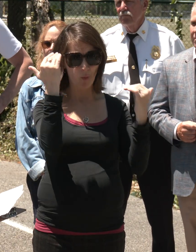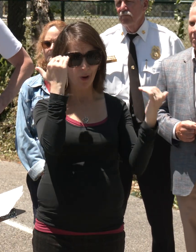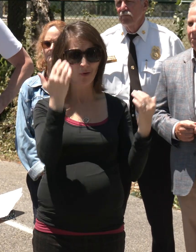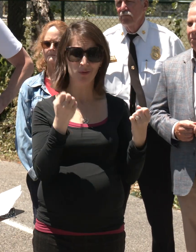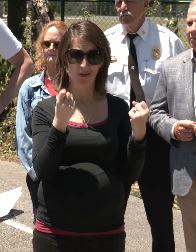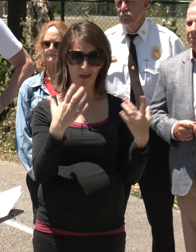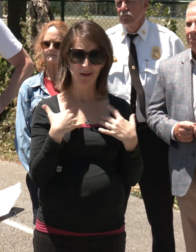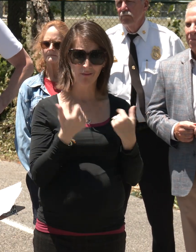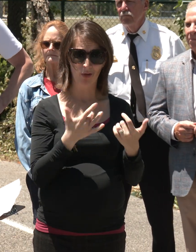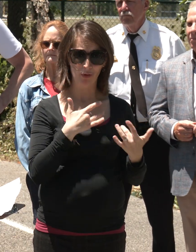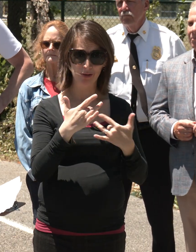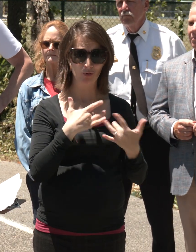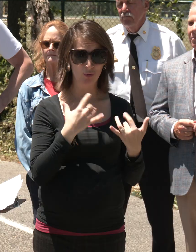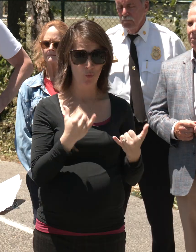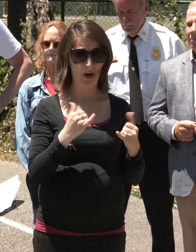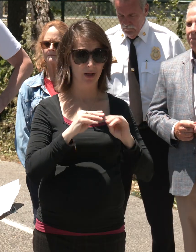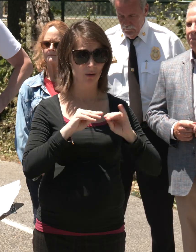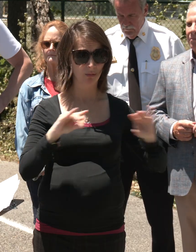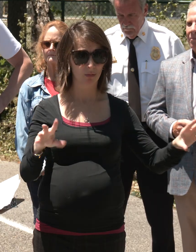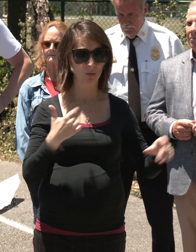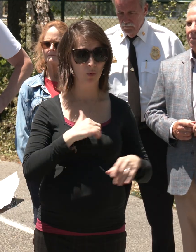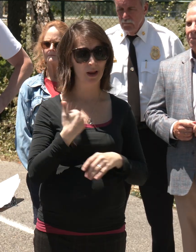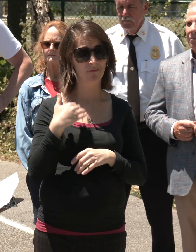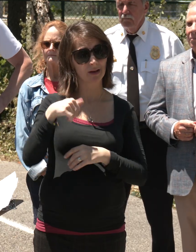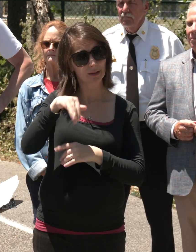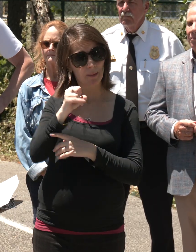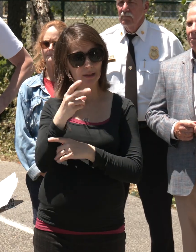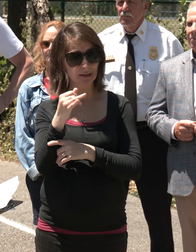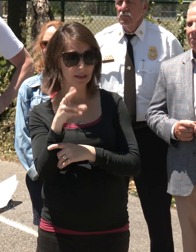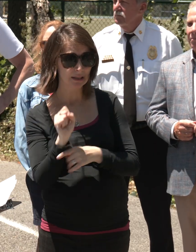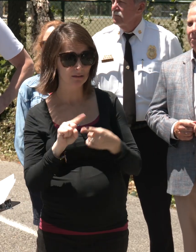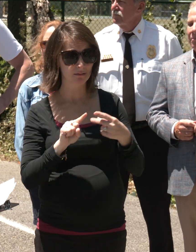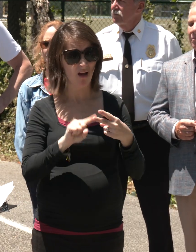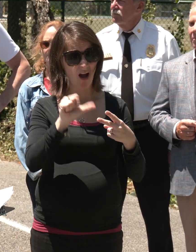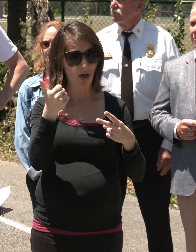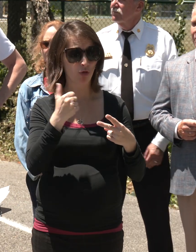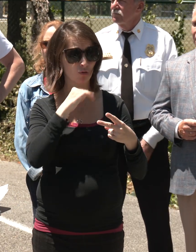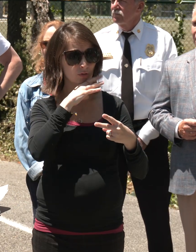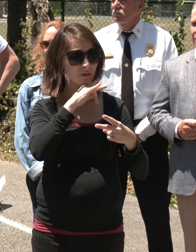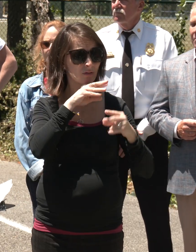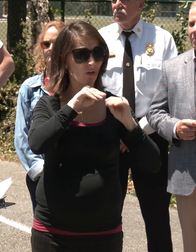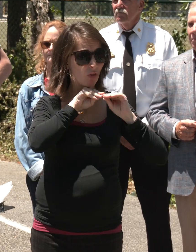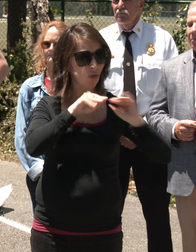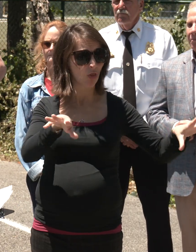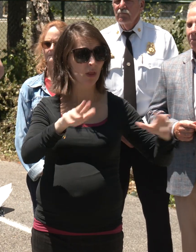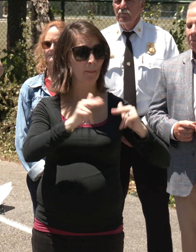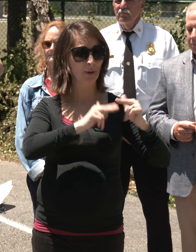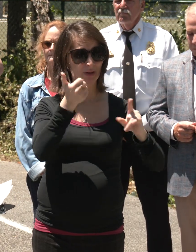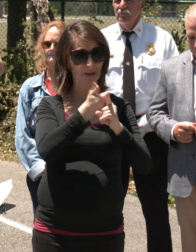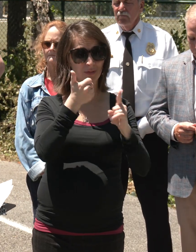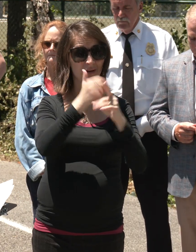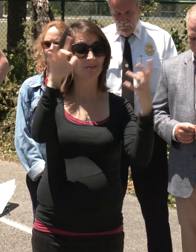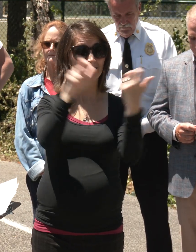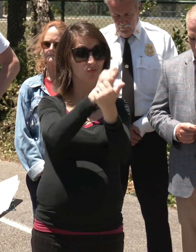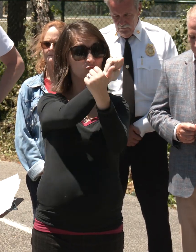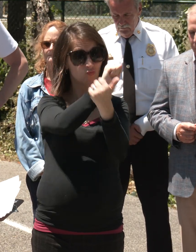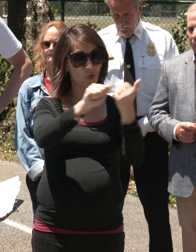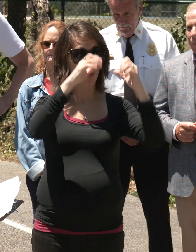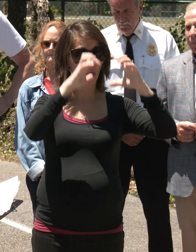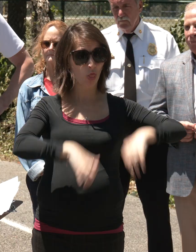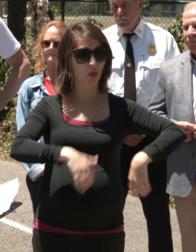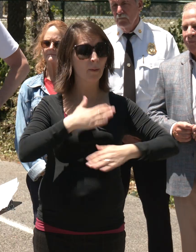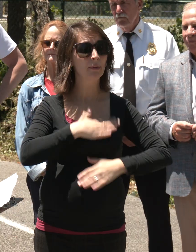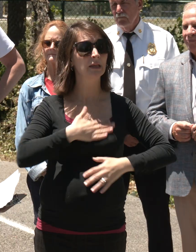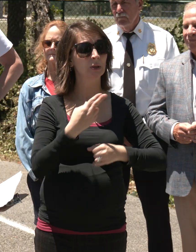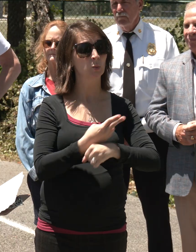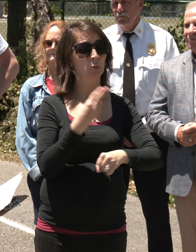lot of health concerns out there. We have asbestos, we have other contaminants when we have buildings that have been destroyed. Please